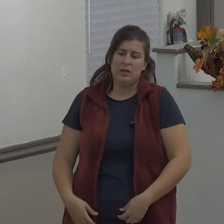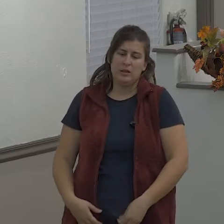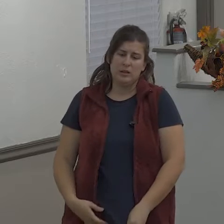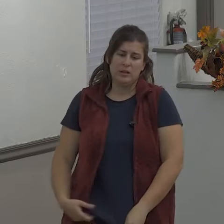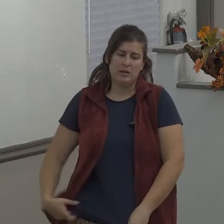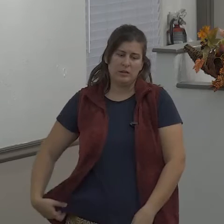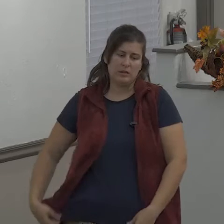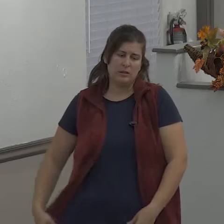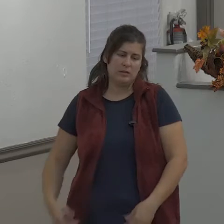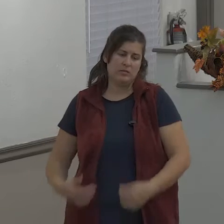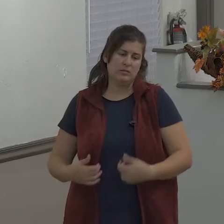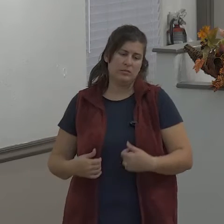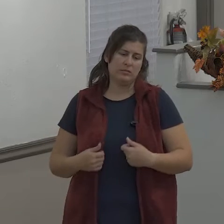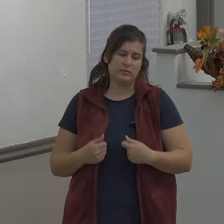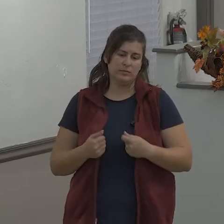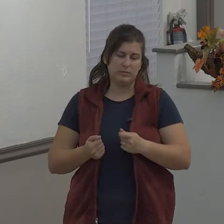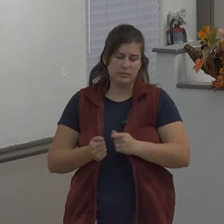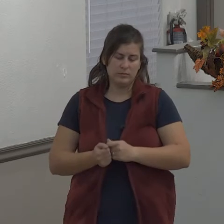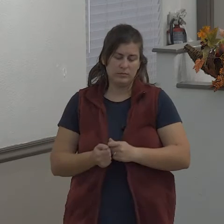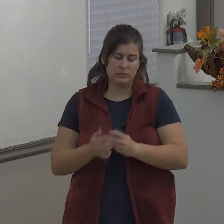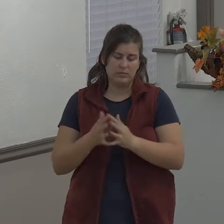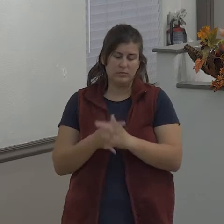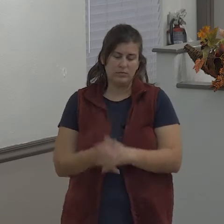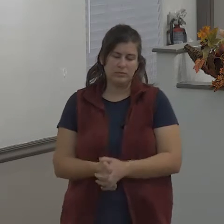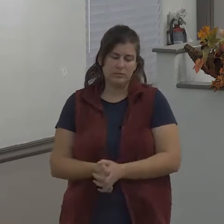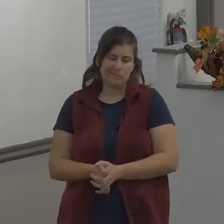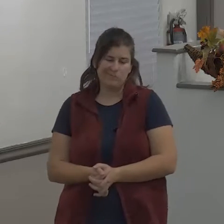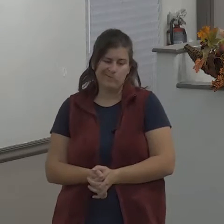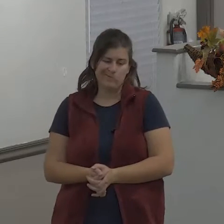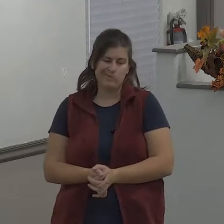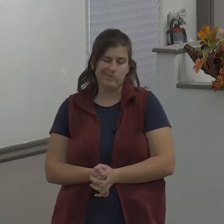it came down to, well,